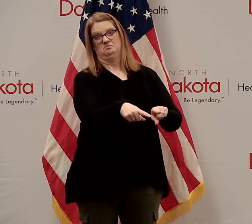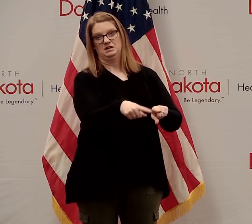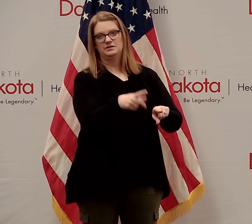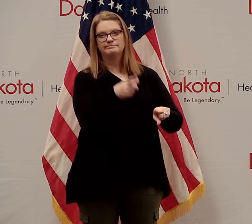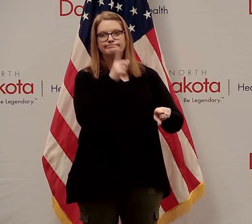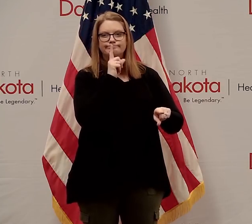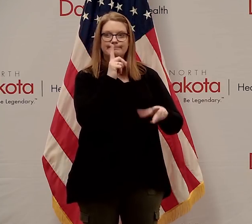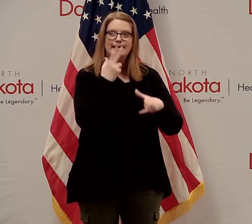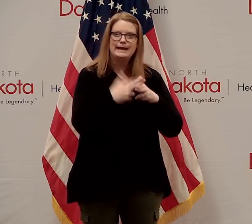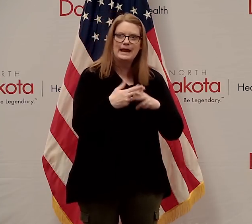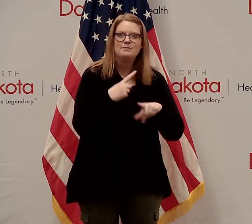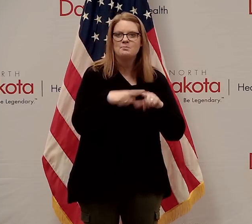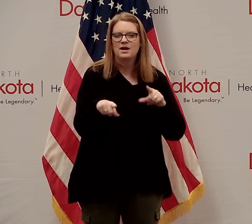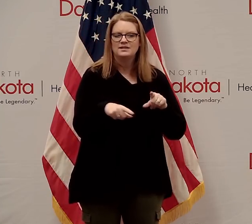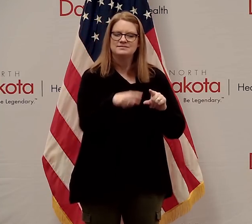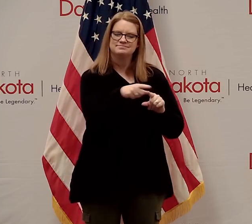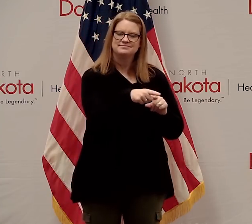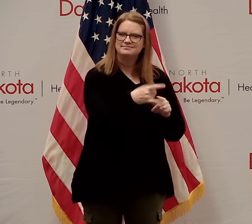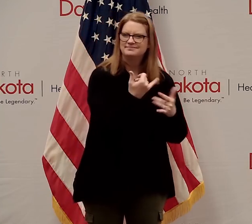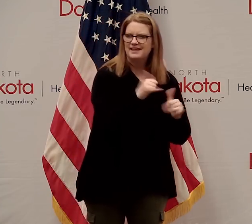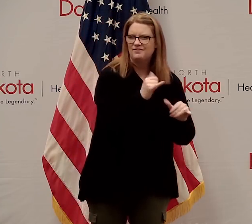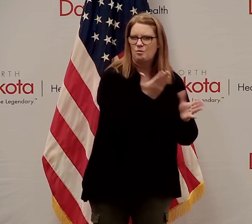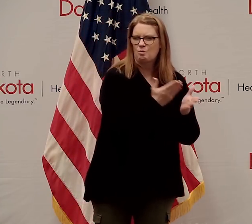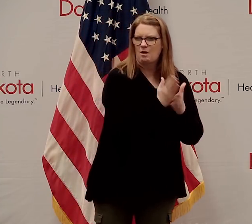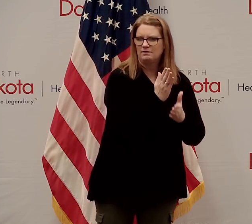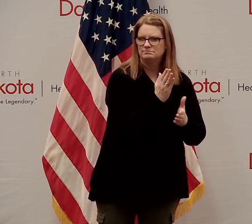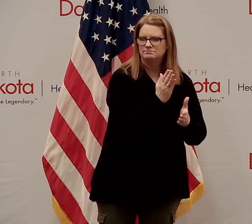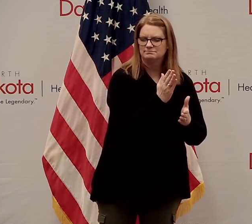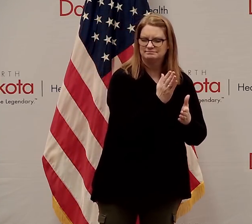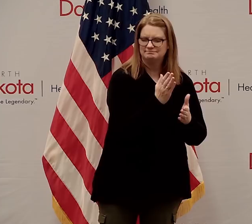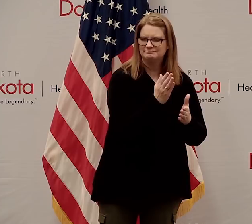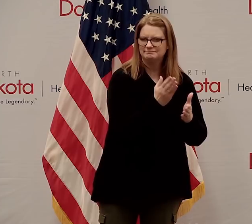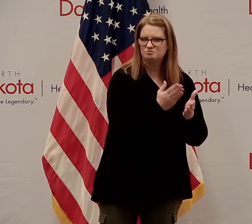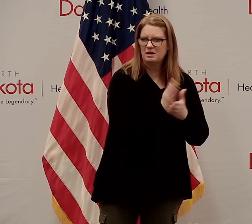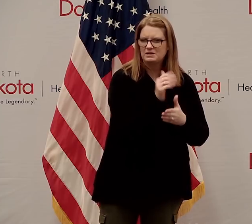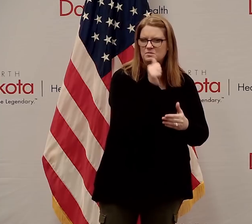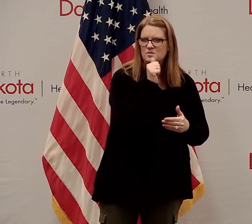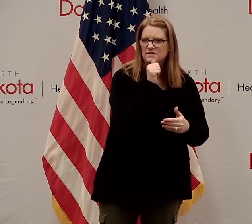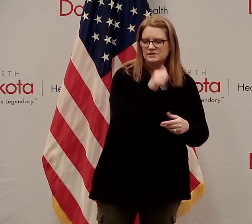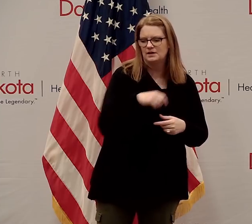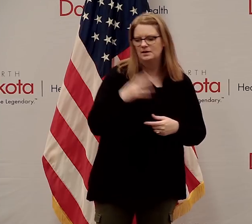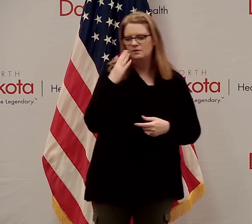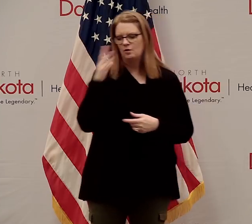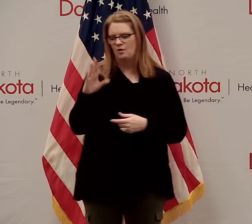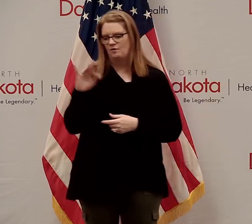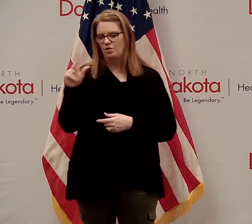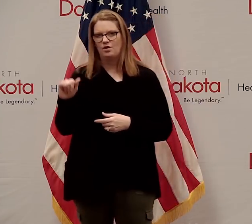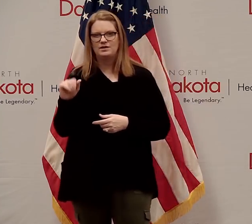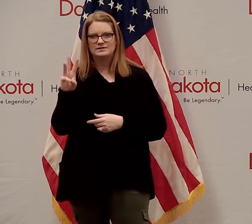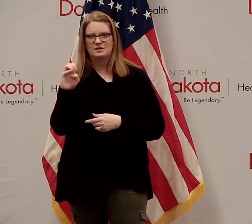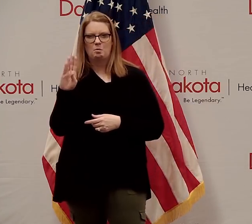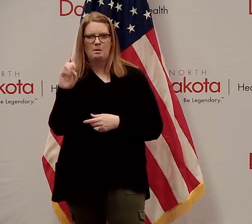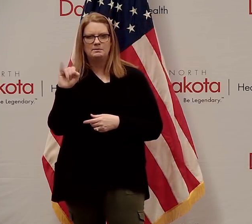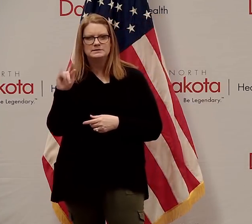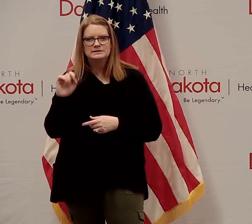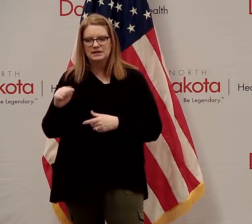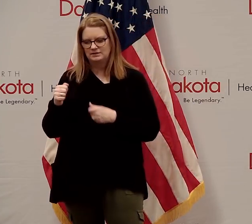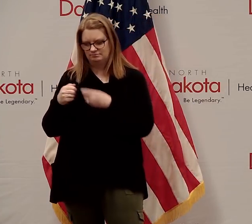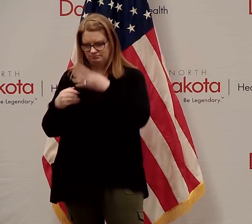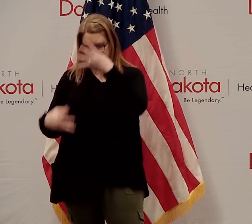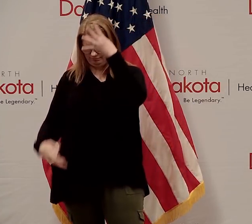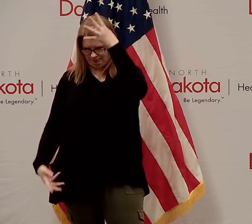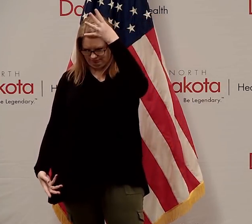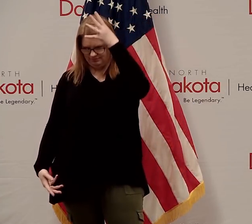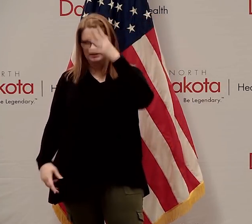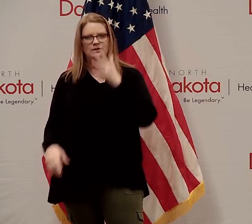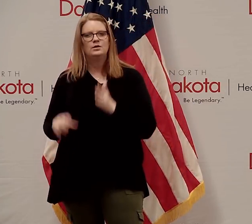they've got a right to their private health data. If we were in a state like Florida, which I know has got it all on a website, where you've got, when you get tens of